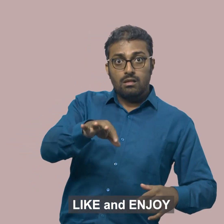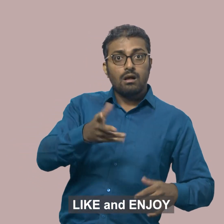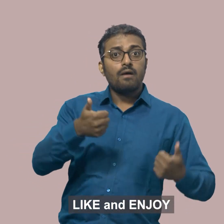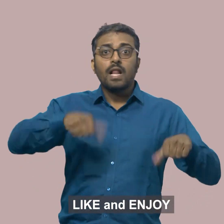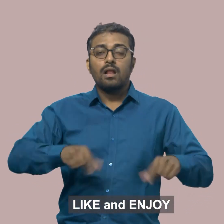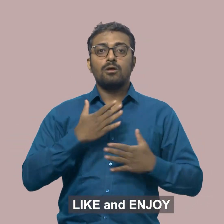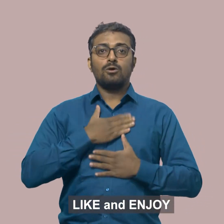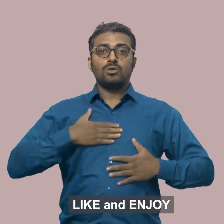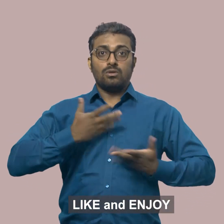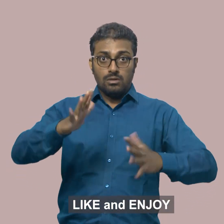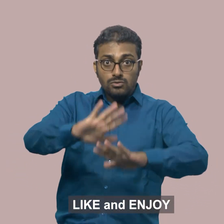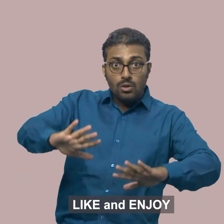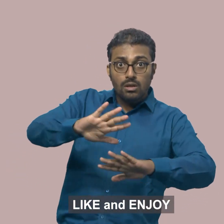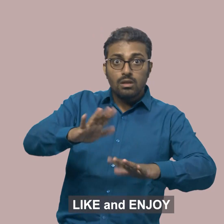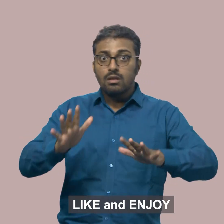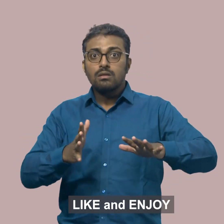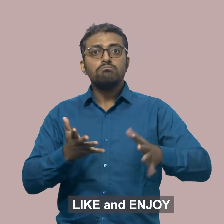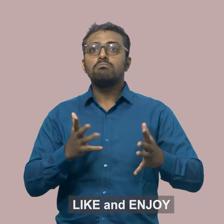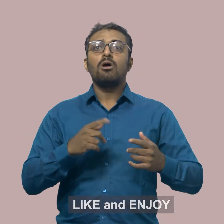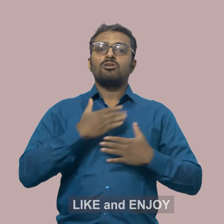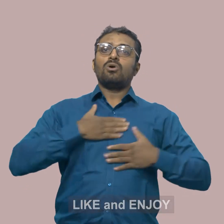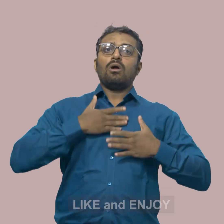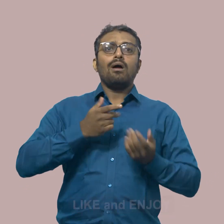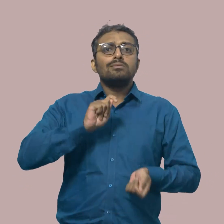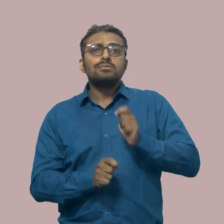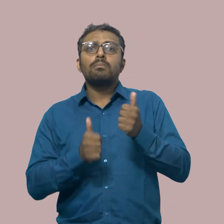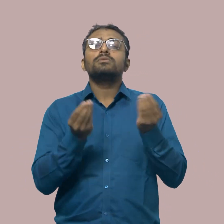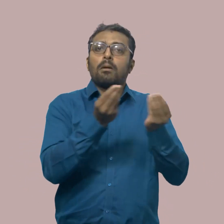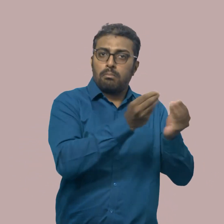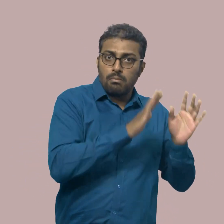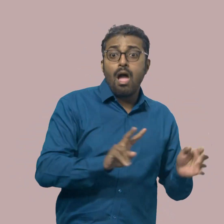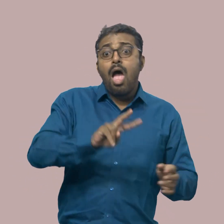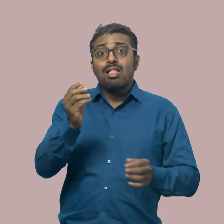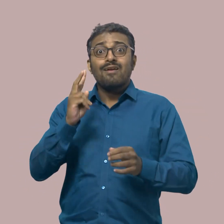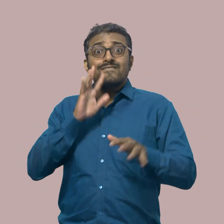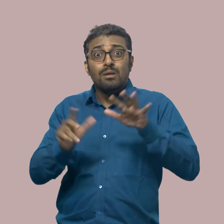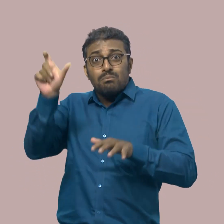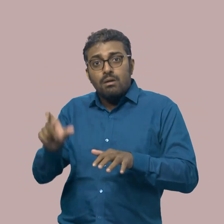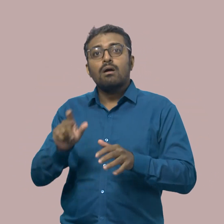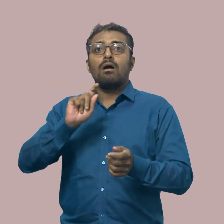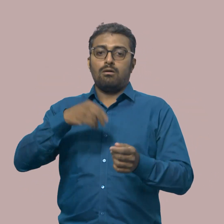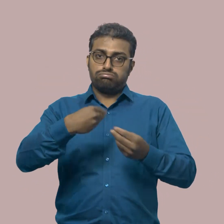enjoy, like you can't do like it, enjoy, but you can't change it like